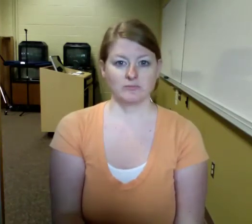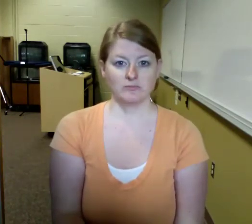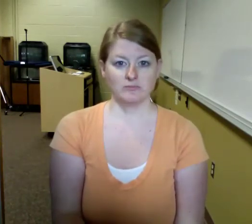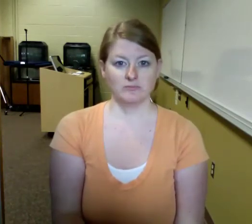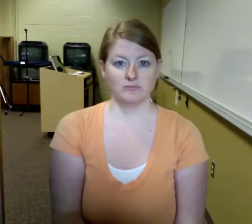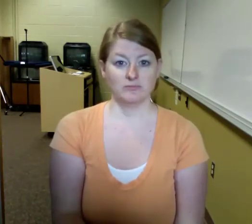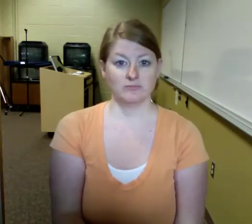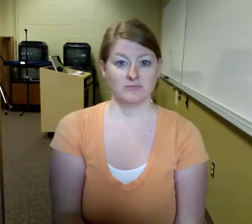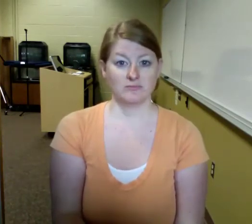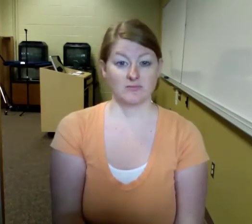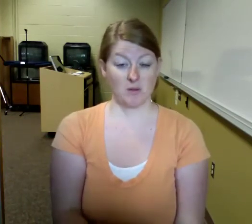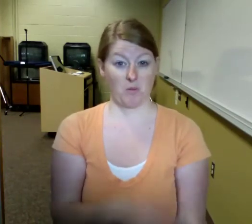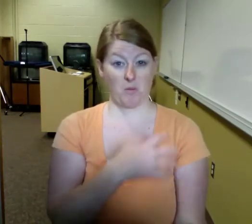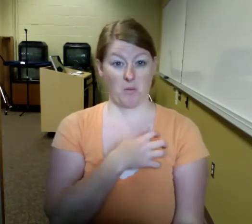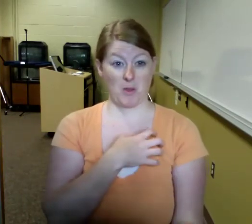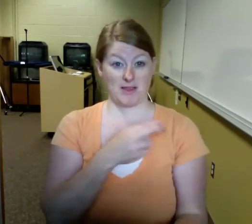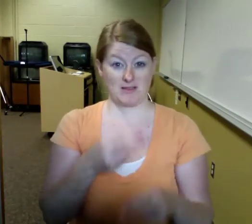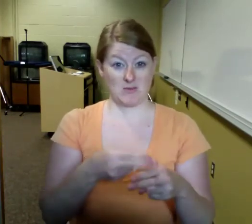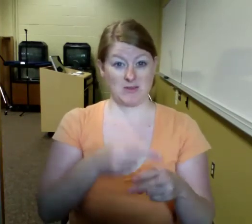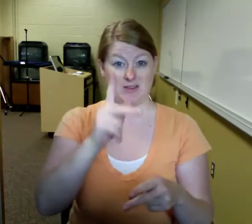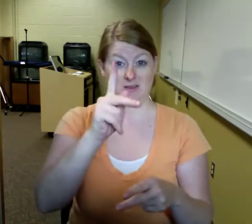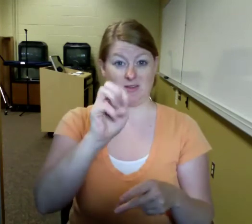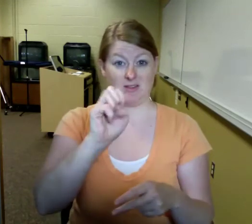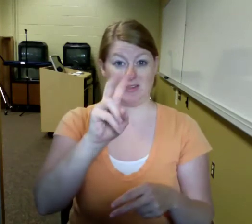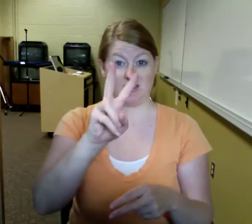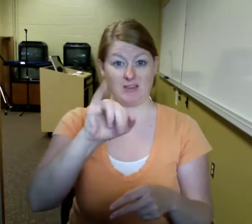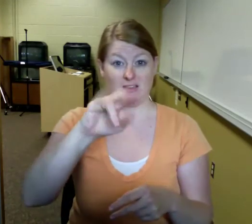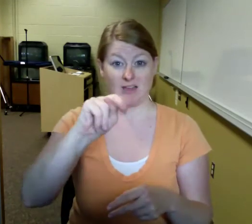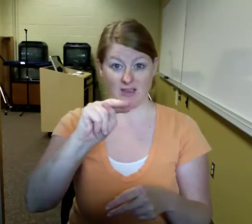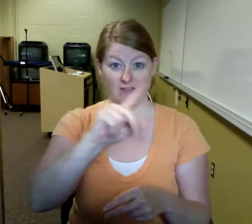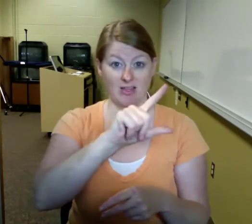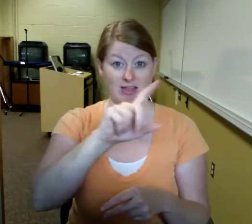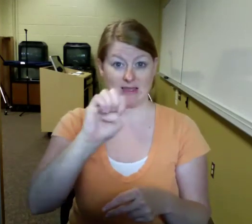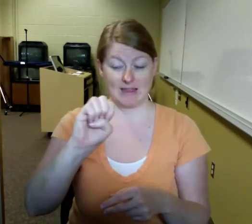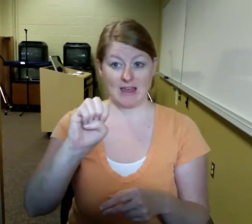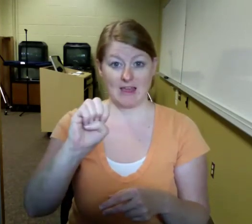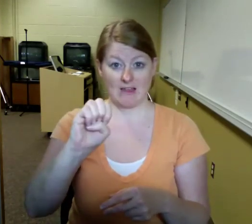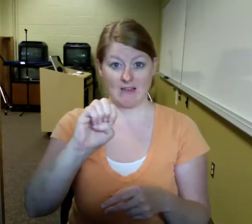That patrolman Kevin Lee, some 5 miles south of Phillips Store,